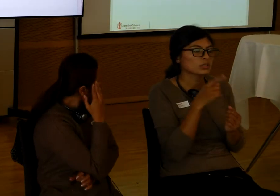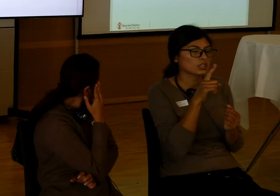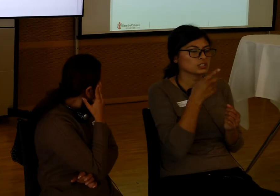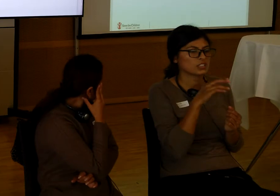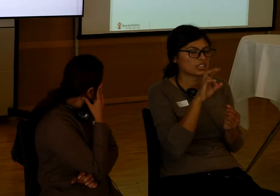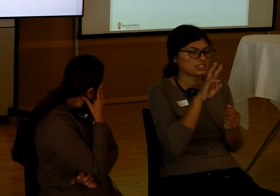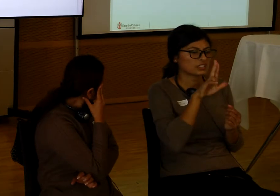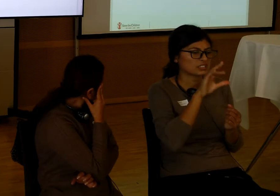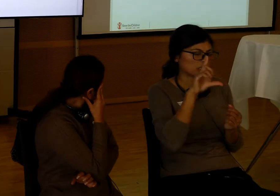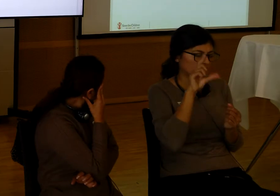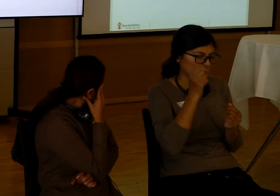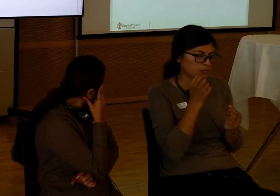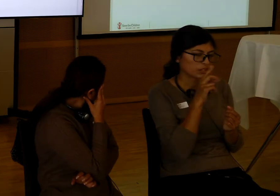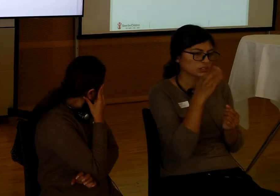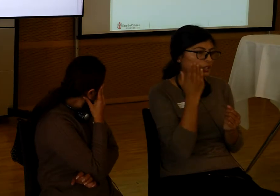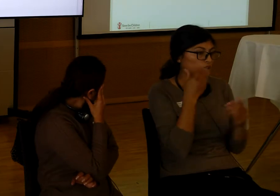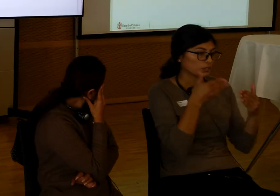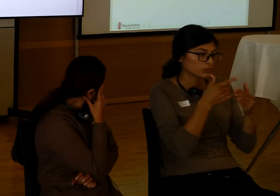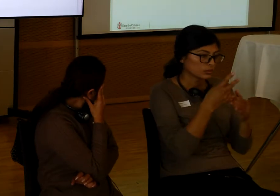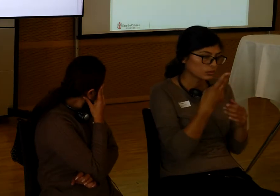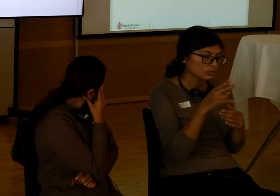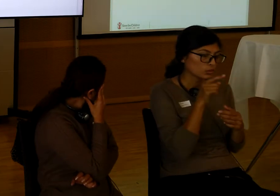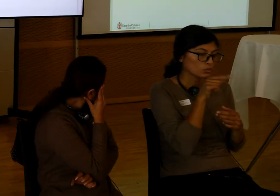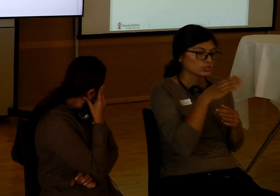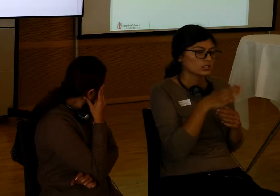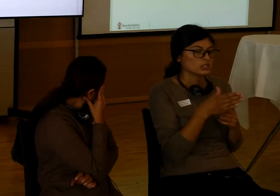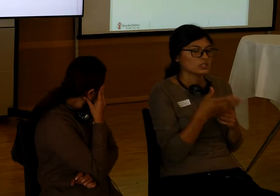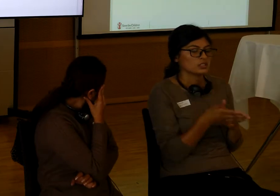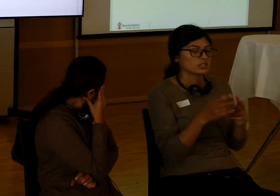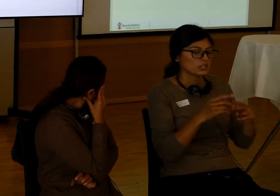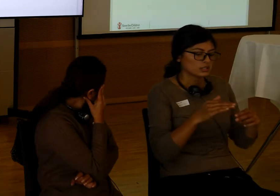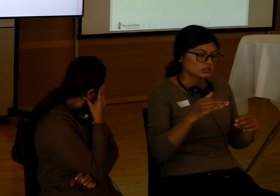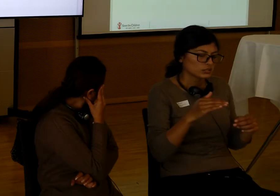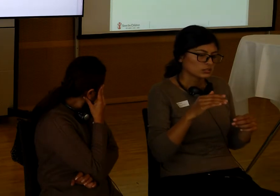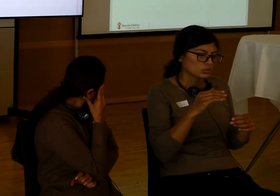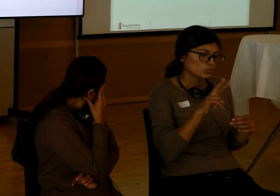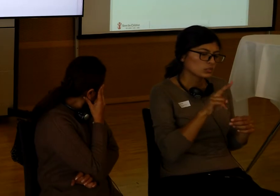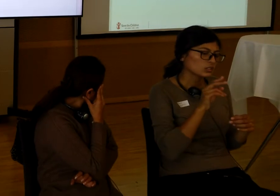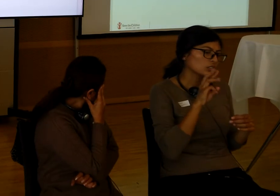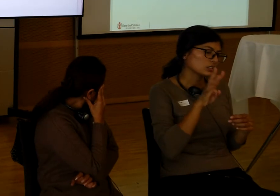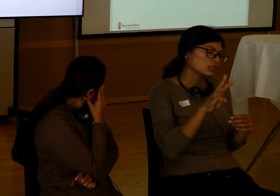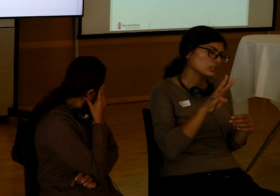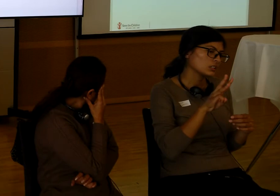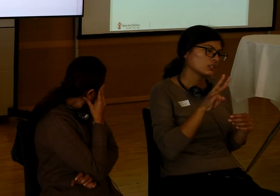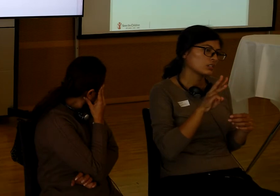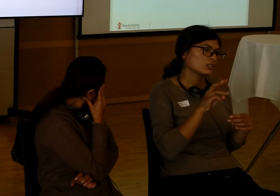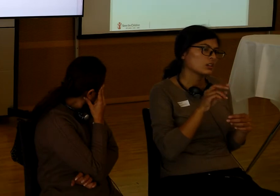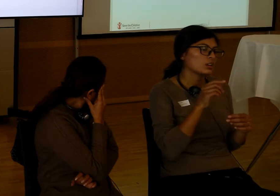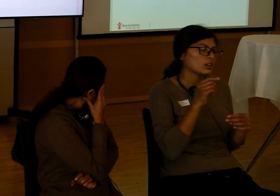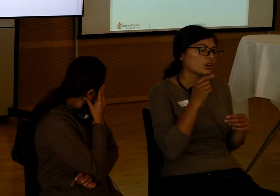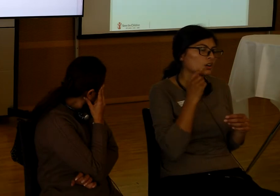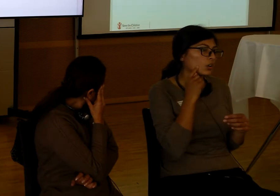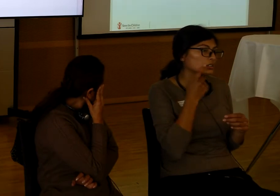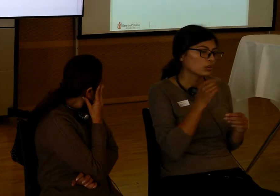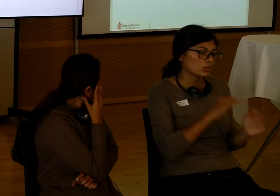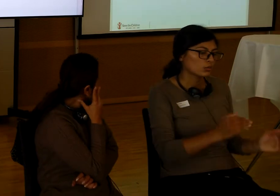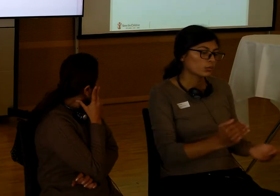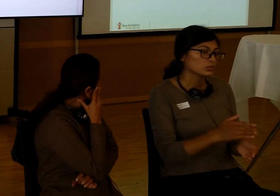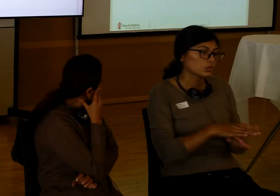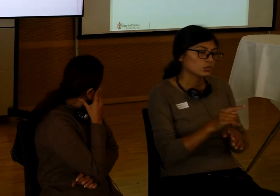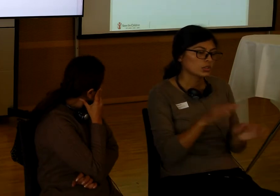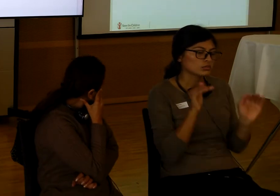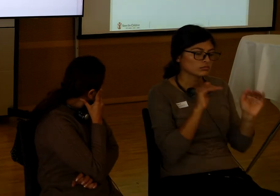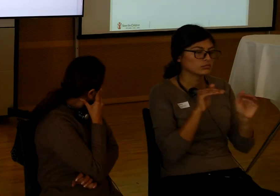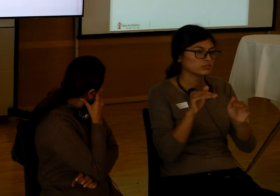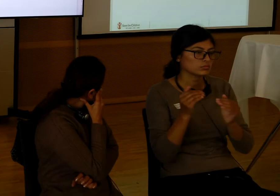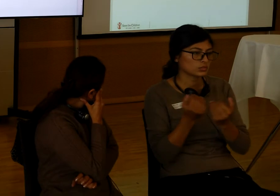Ahmed. She has been a multi-grade teacher for grade 2 and 3 and for many years, and